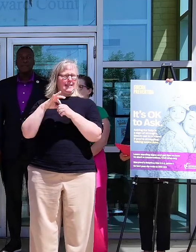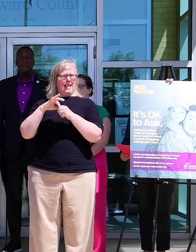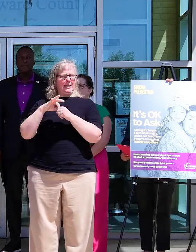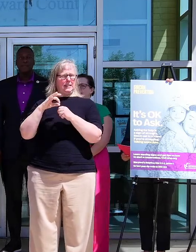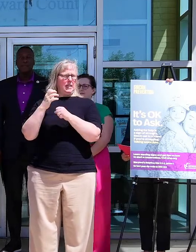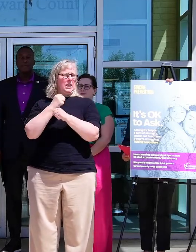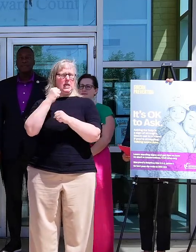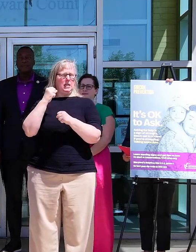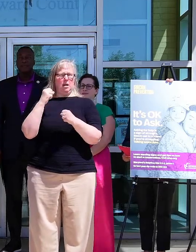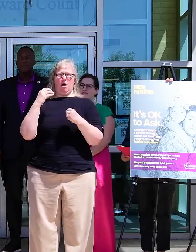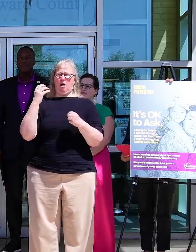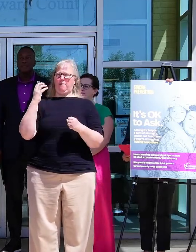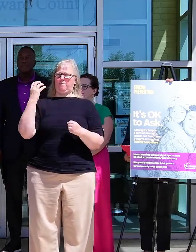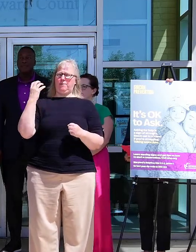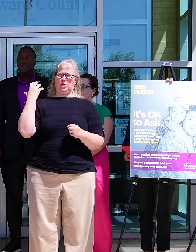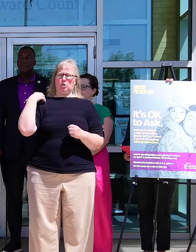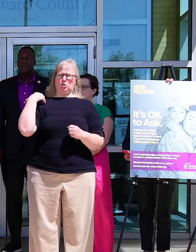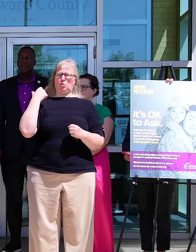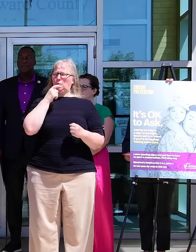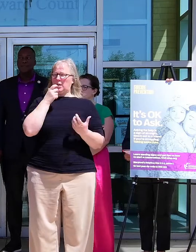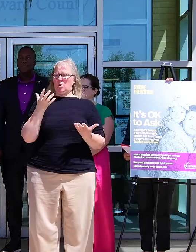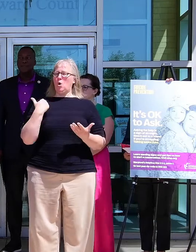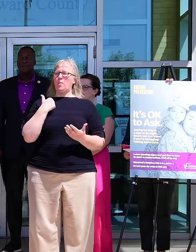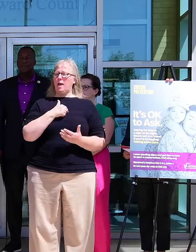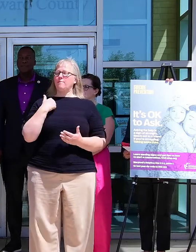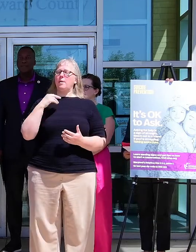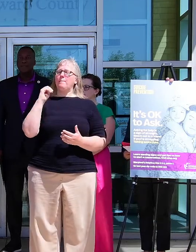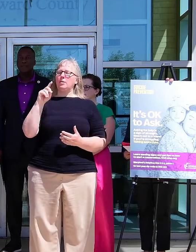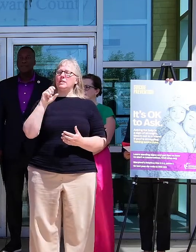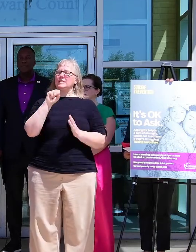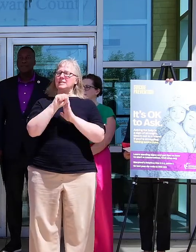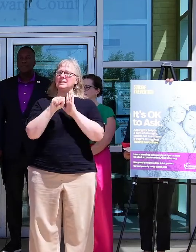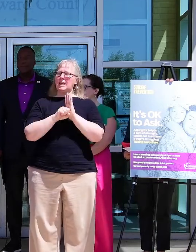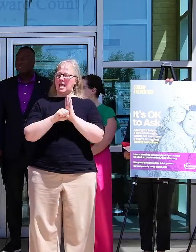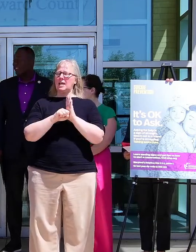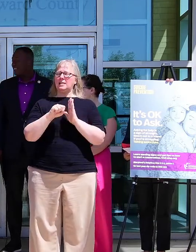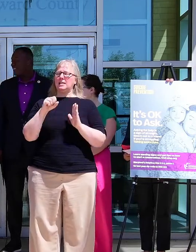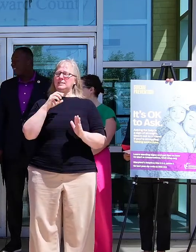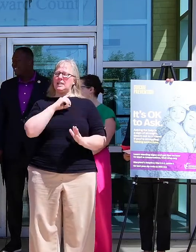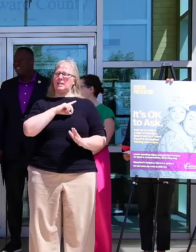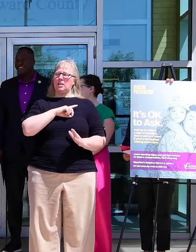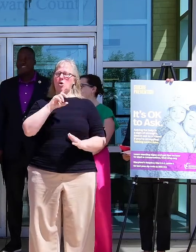here. We have Maryland State Delegate Courtney Watson.